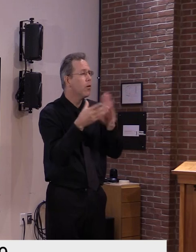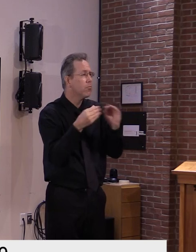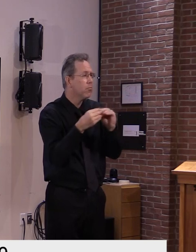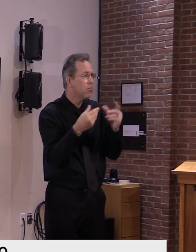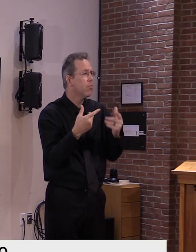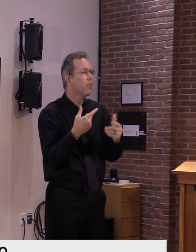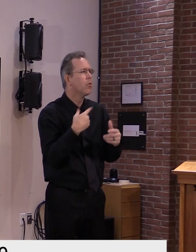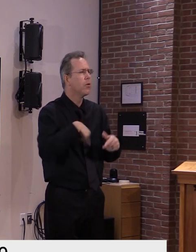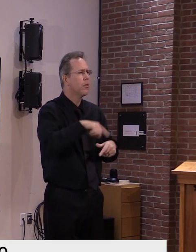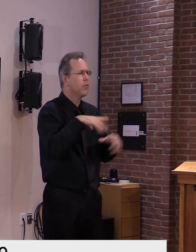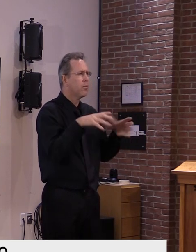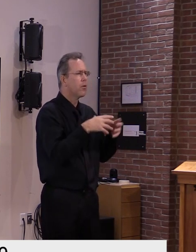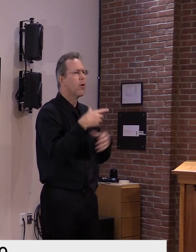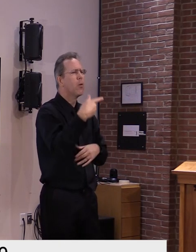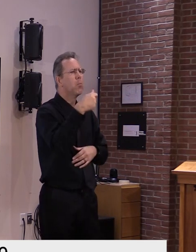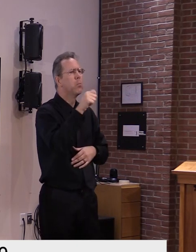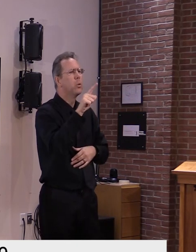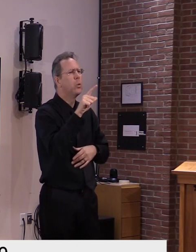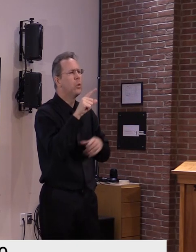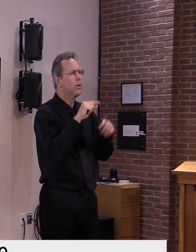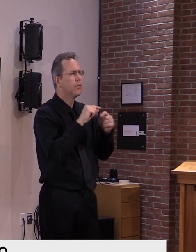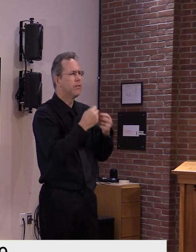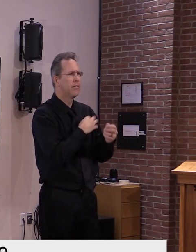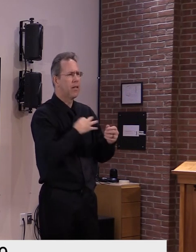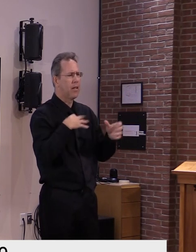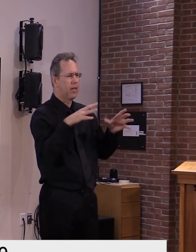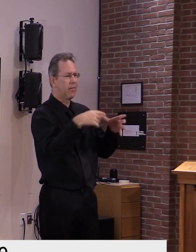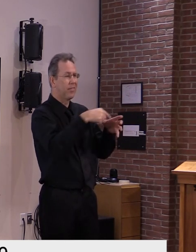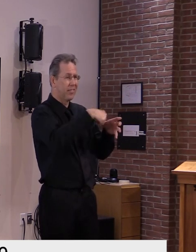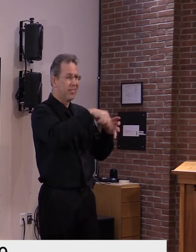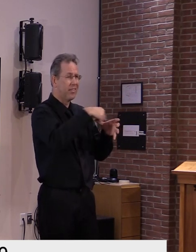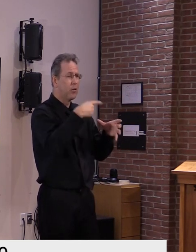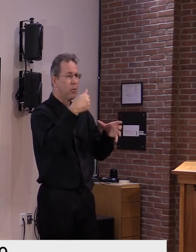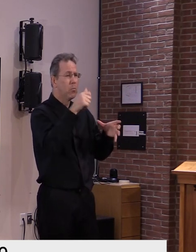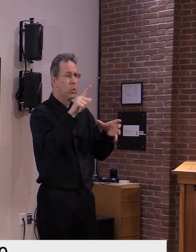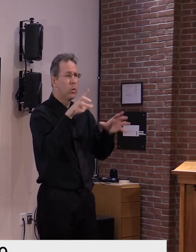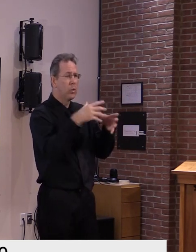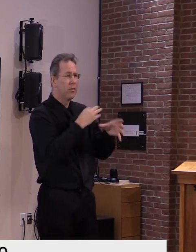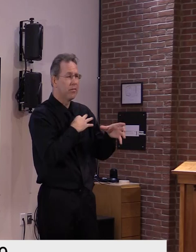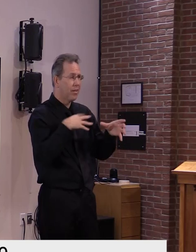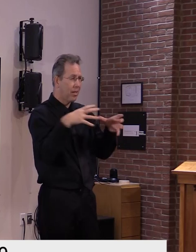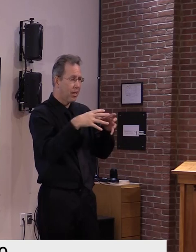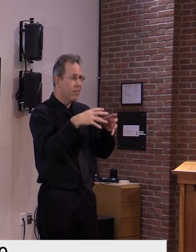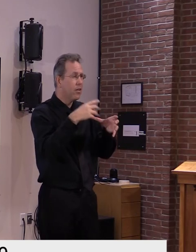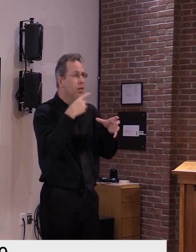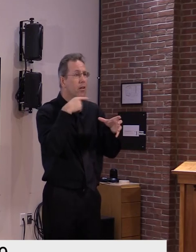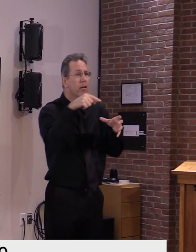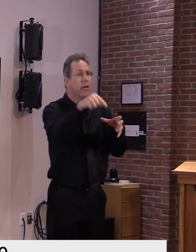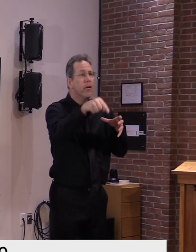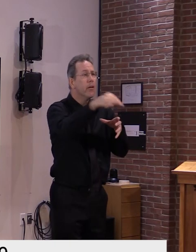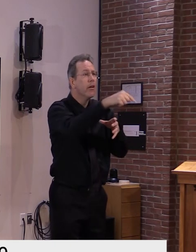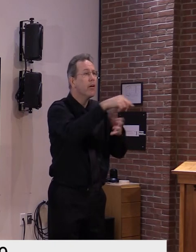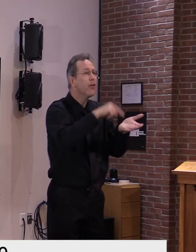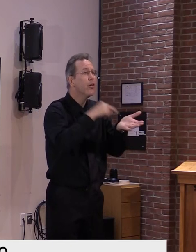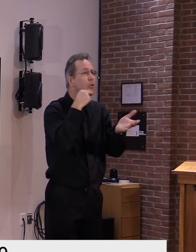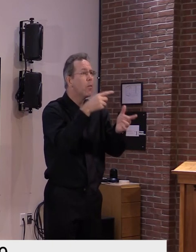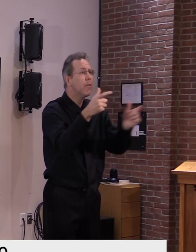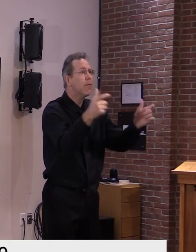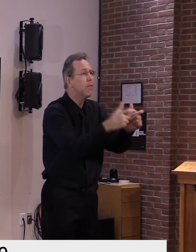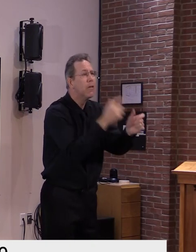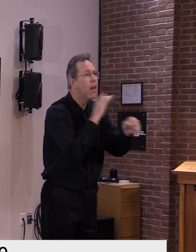reserve staffing to come into long-term care facilities that will be on standby for